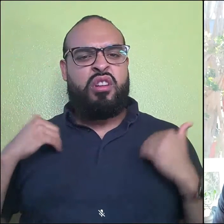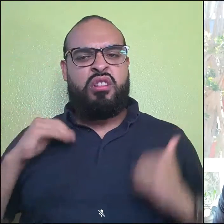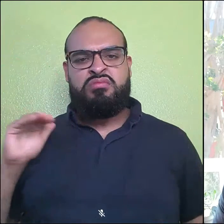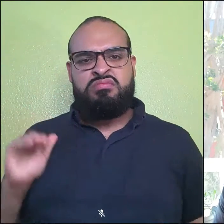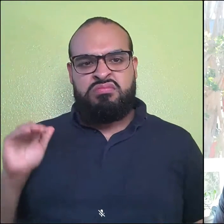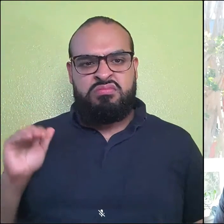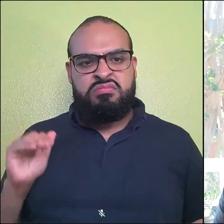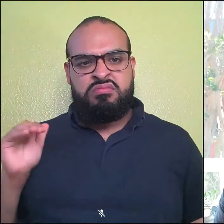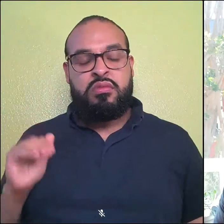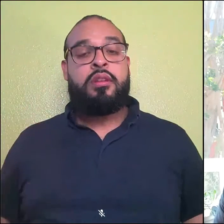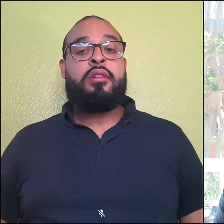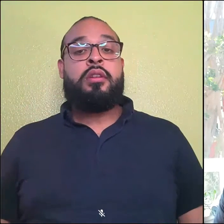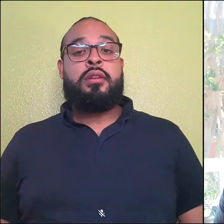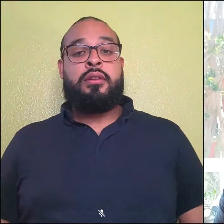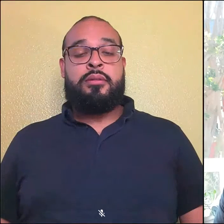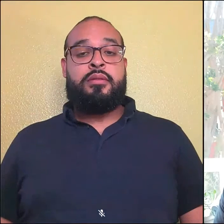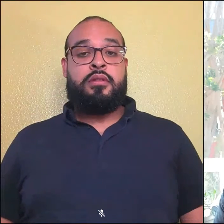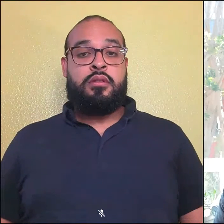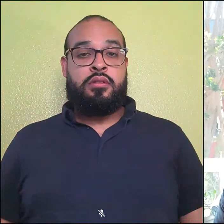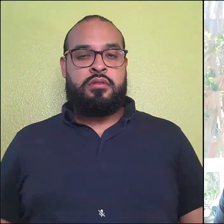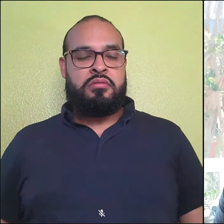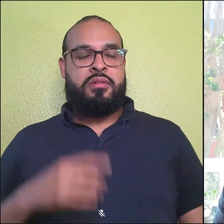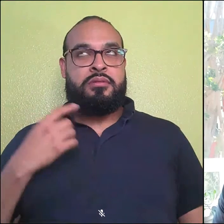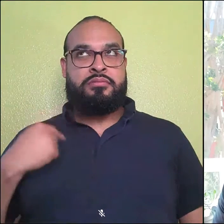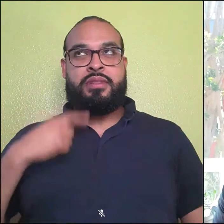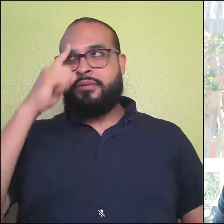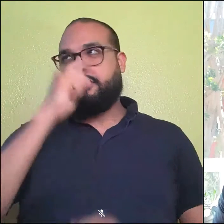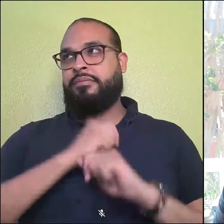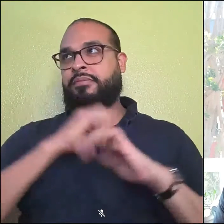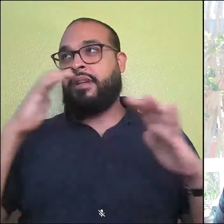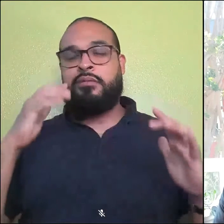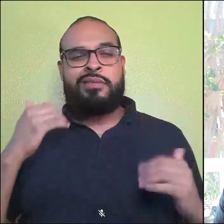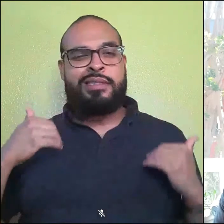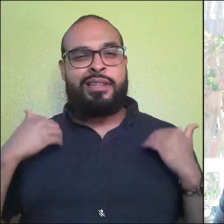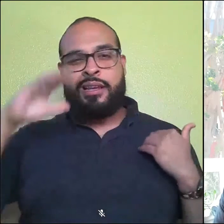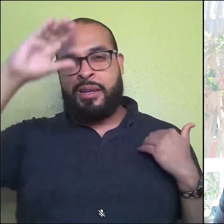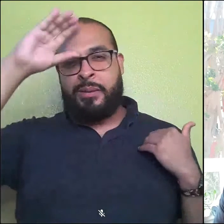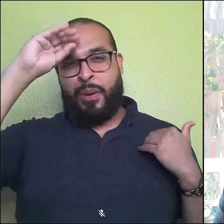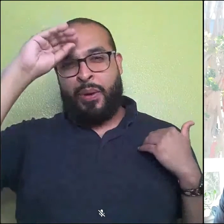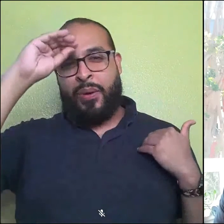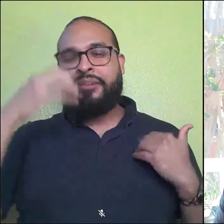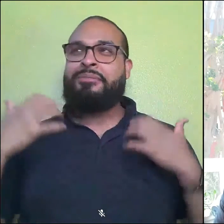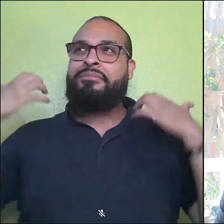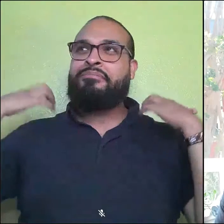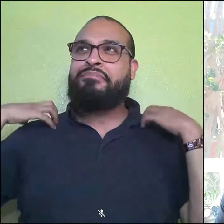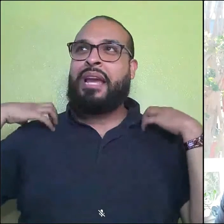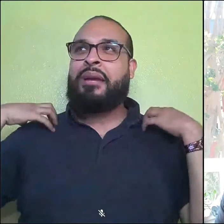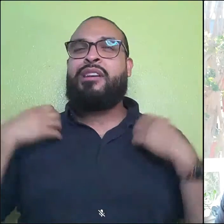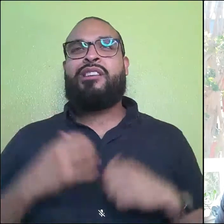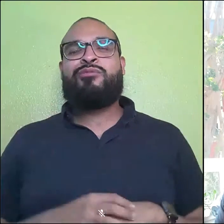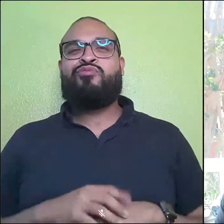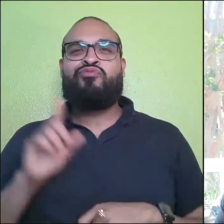I have this picture of me as a little boy with a backpack on, and so I'm seeing him with